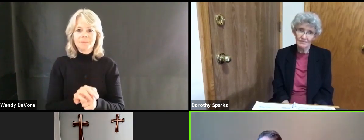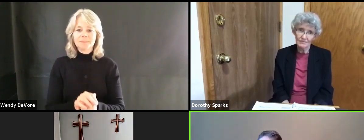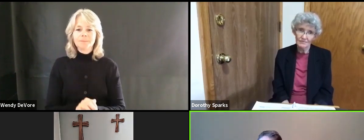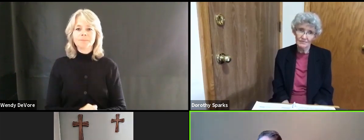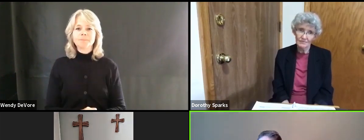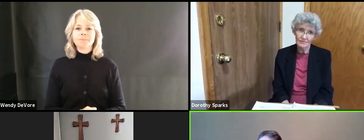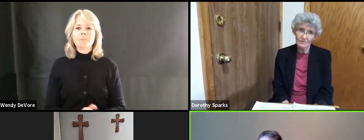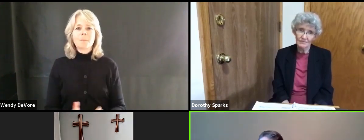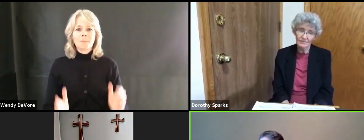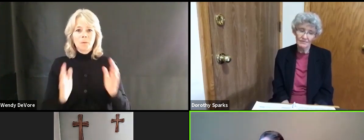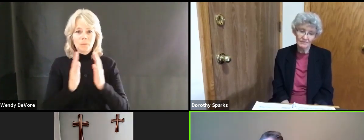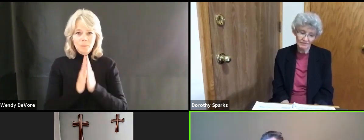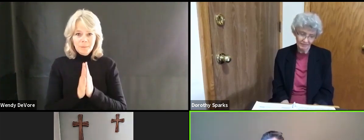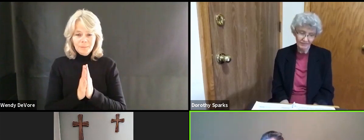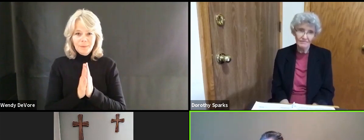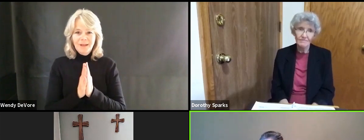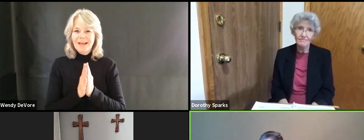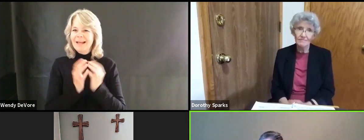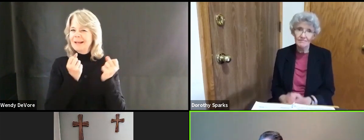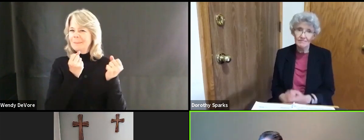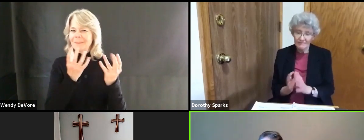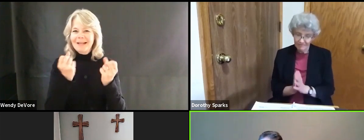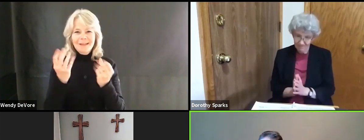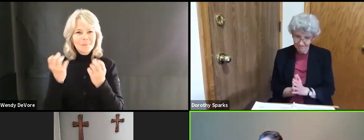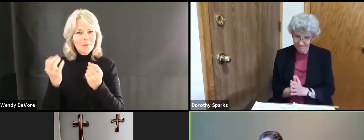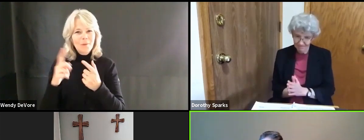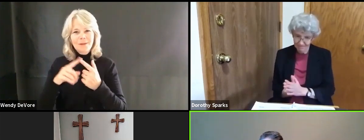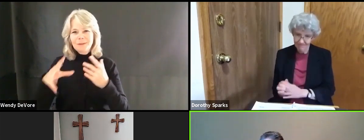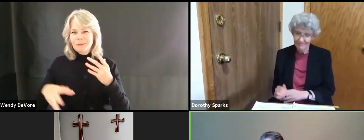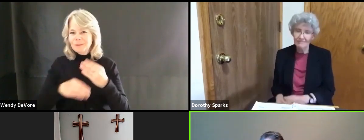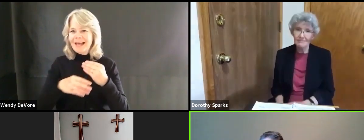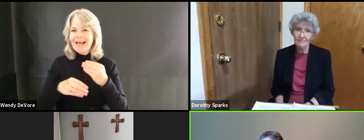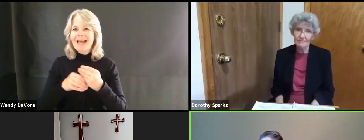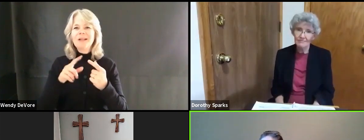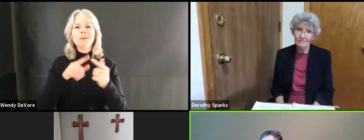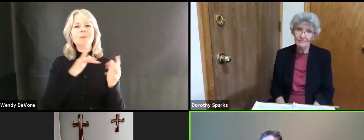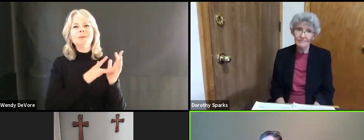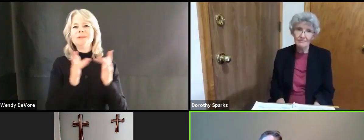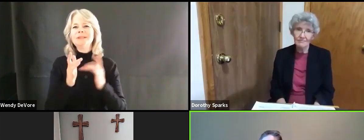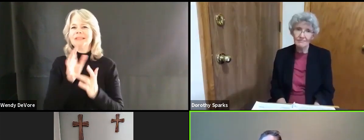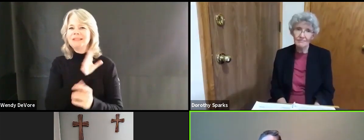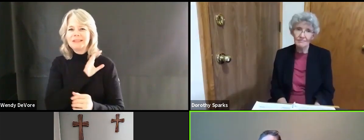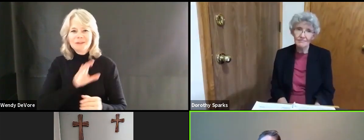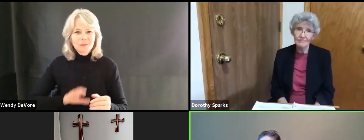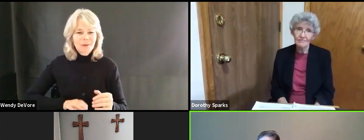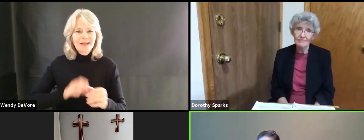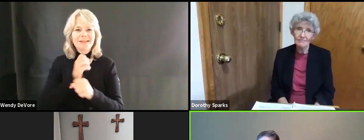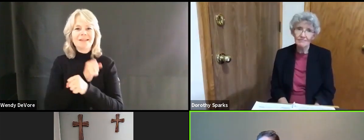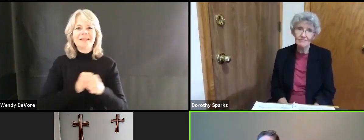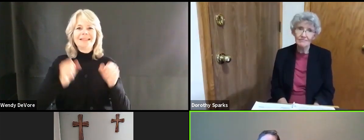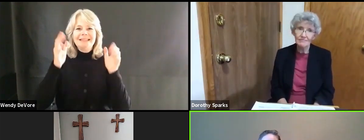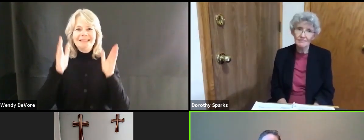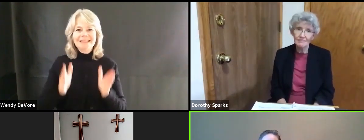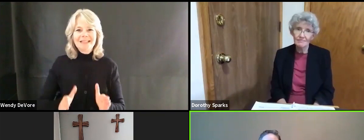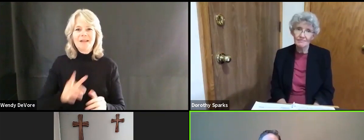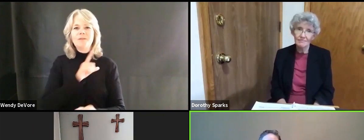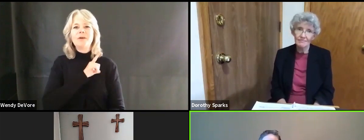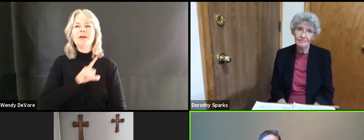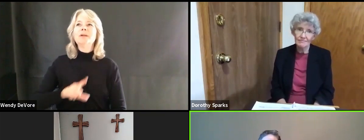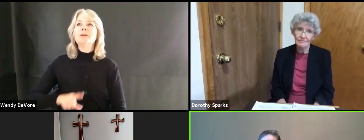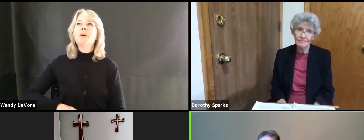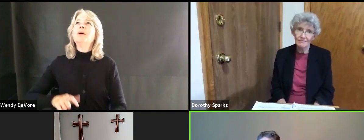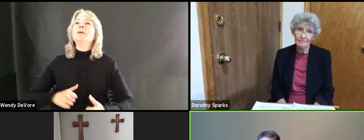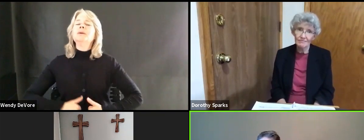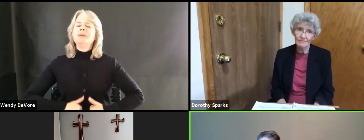We pray this and many, many more things through Jesus Christ, our Savior and Lord, who lives